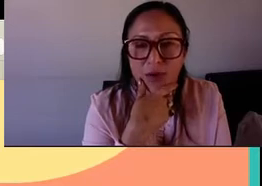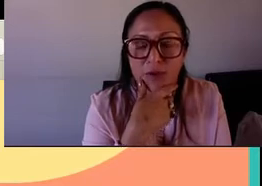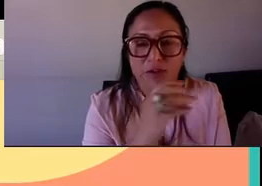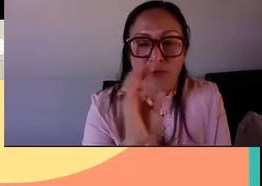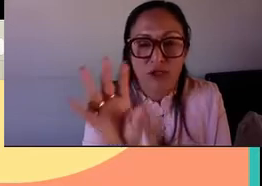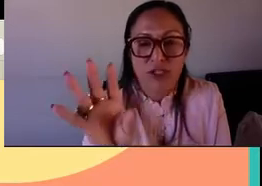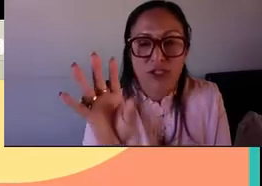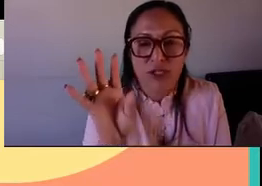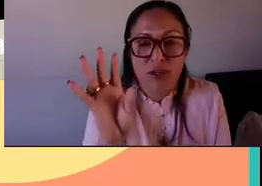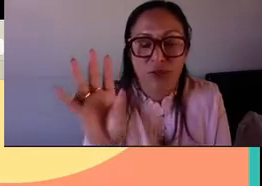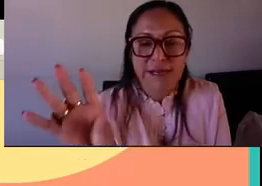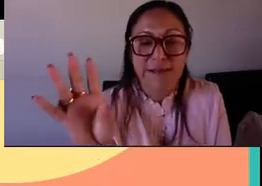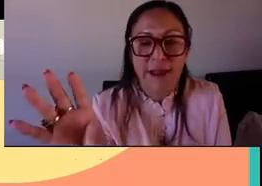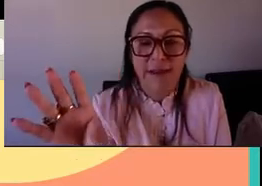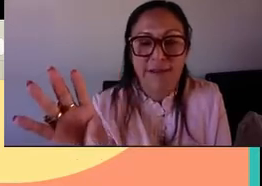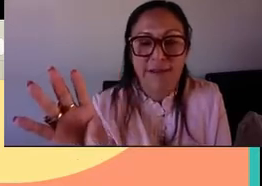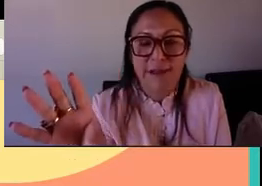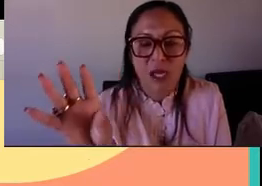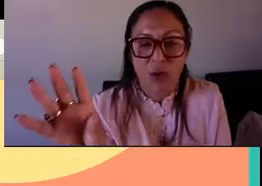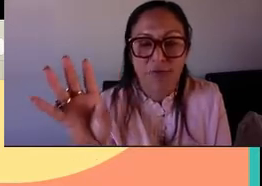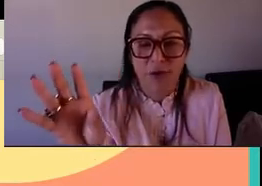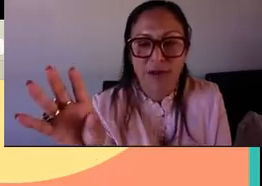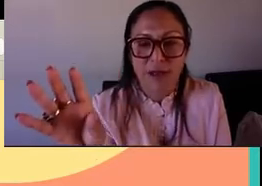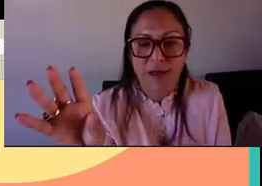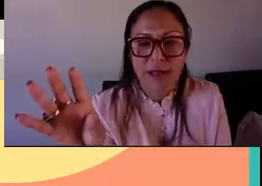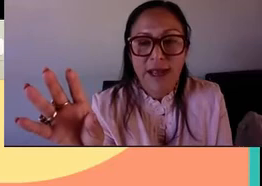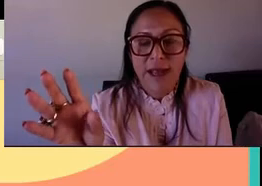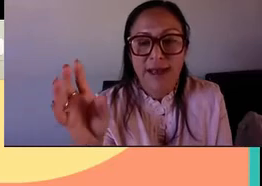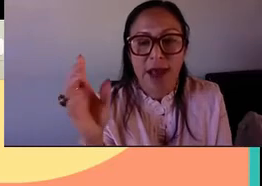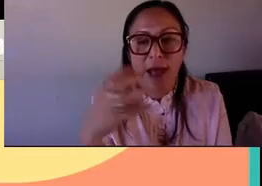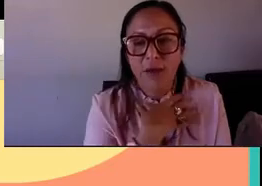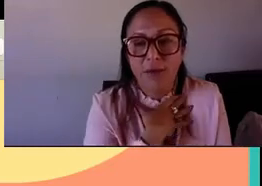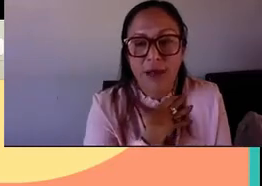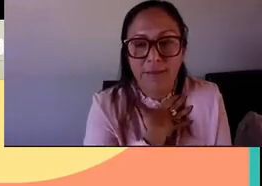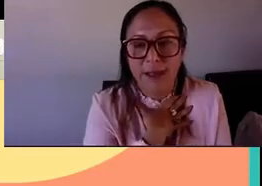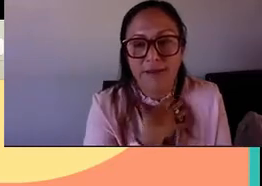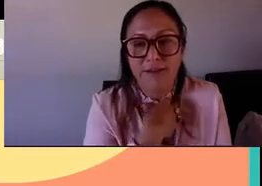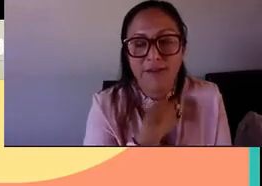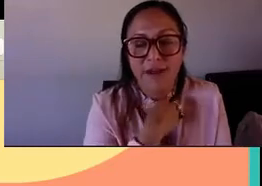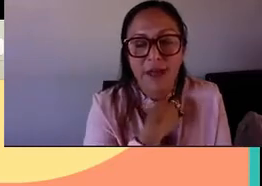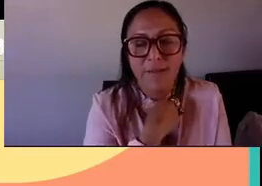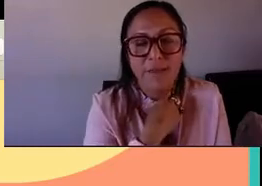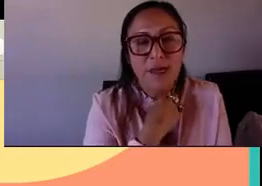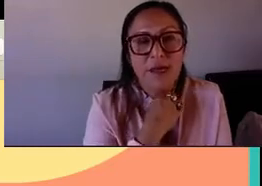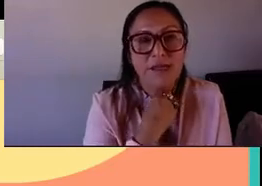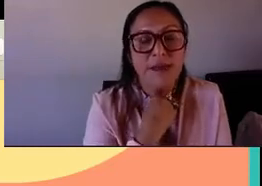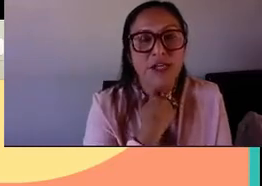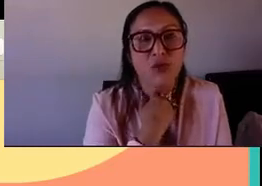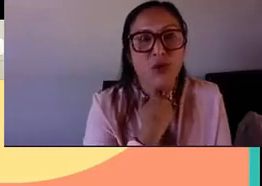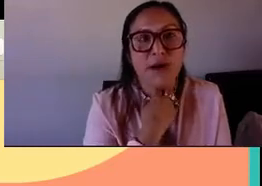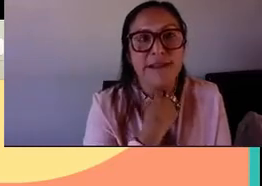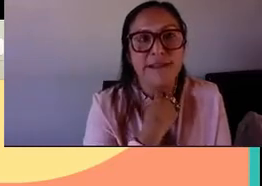about the first three signs that you want to focus on. And I would recommend um, to